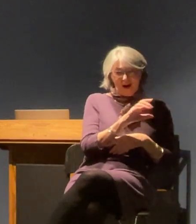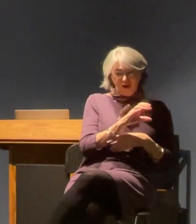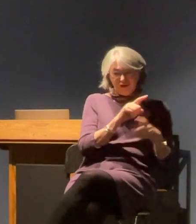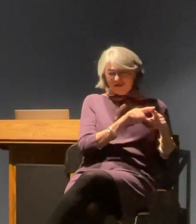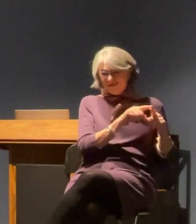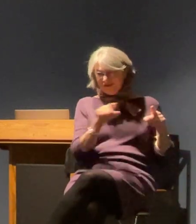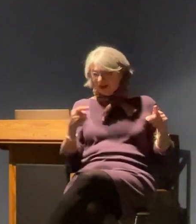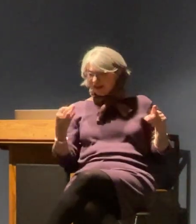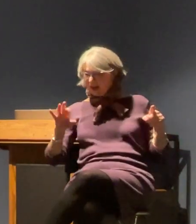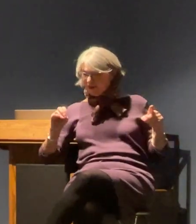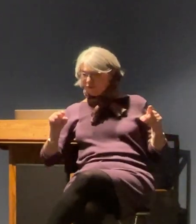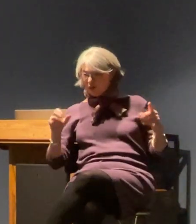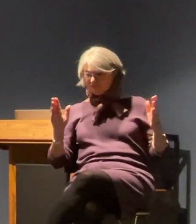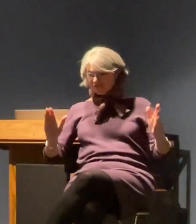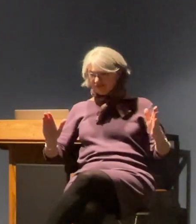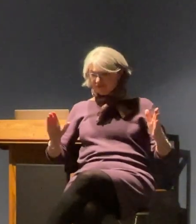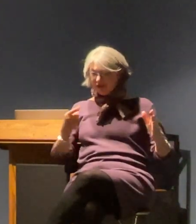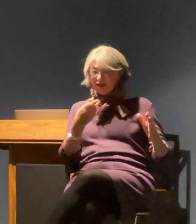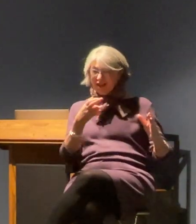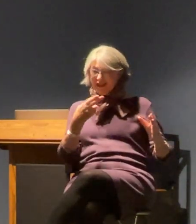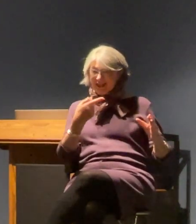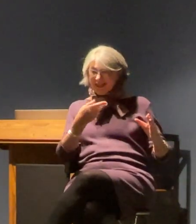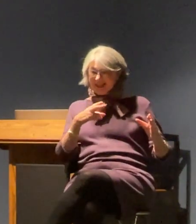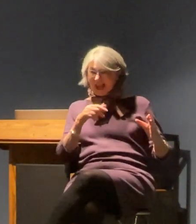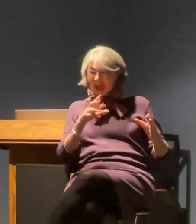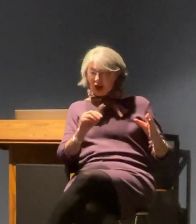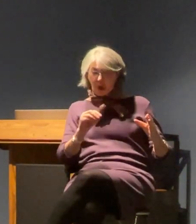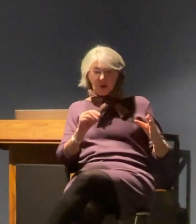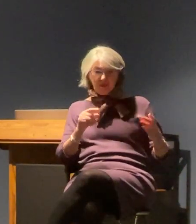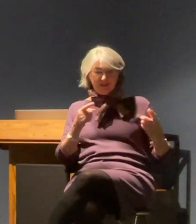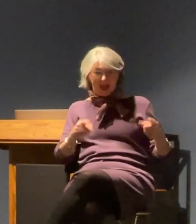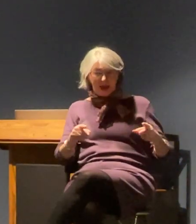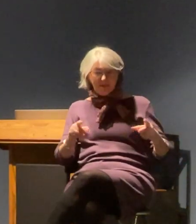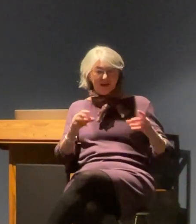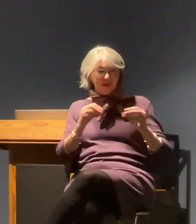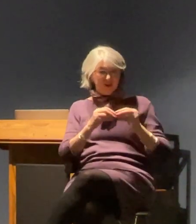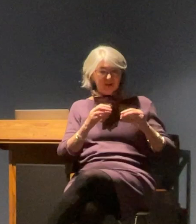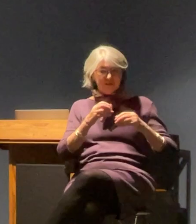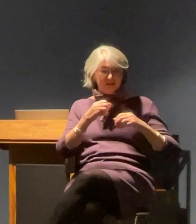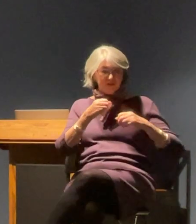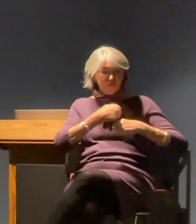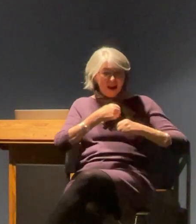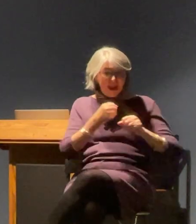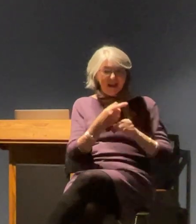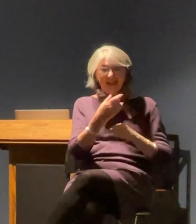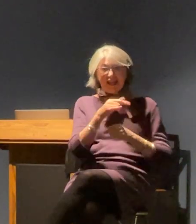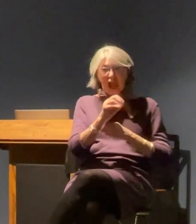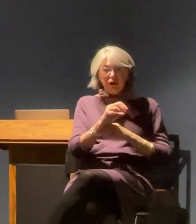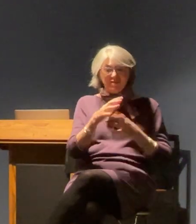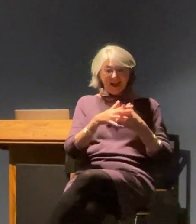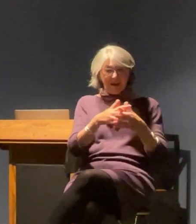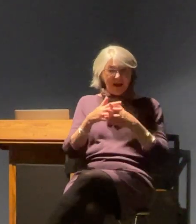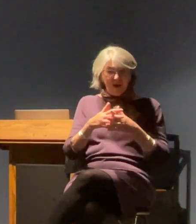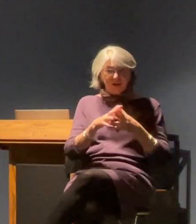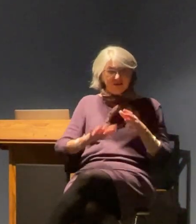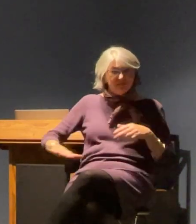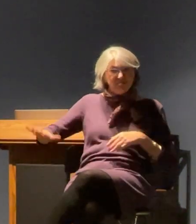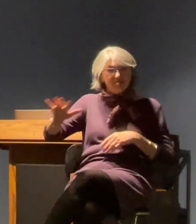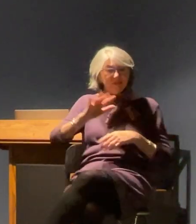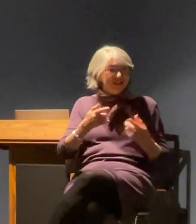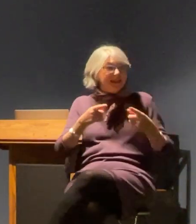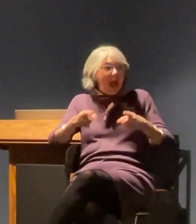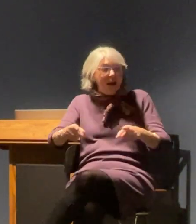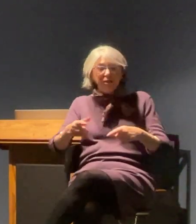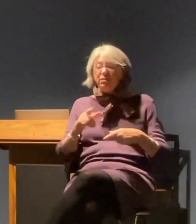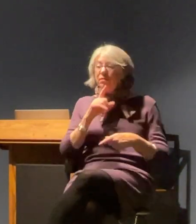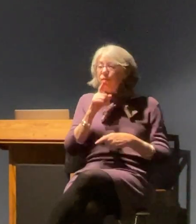to 1940s period, ghettoization is taking place too. They're constructing ghettos in America, right? So this is all happening. So ultimately what